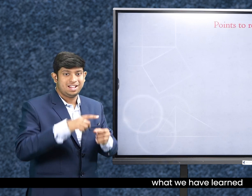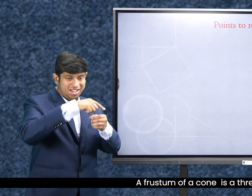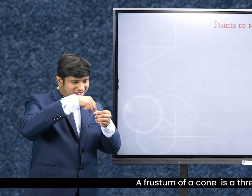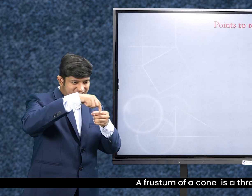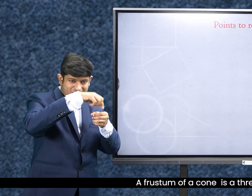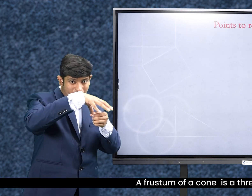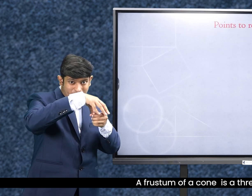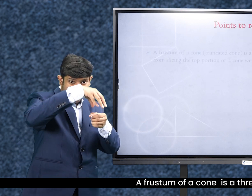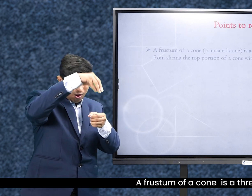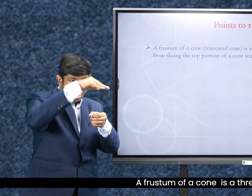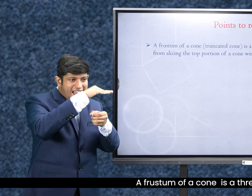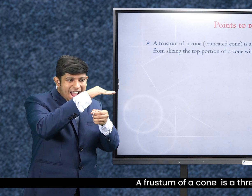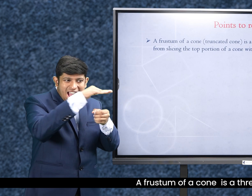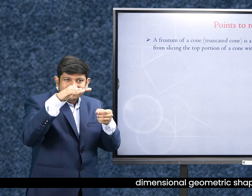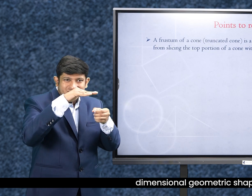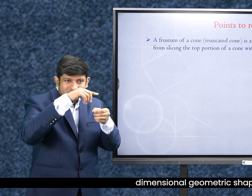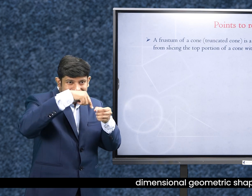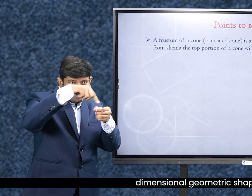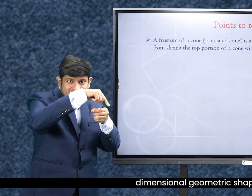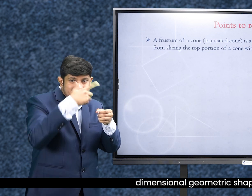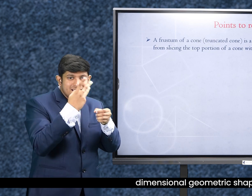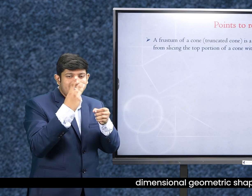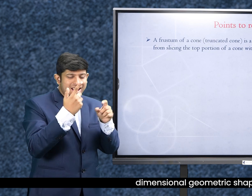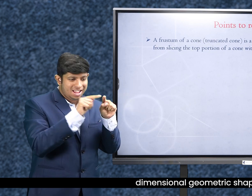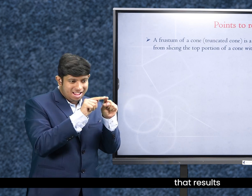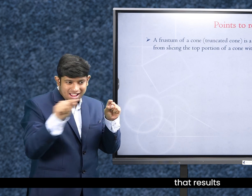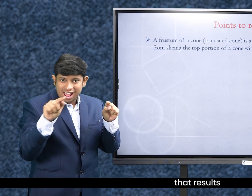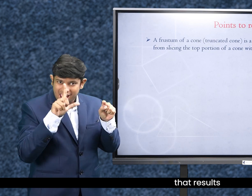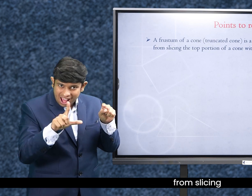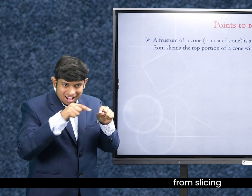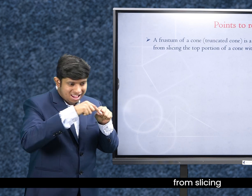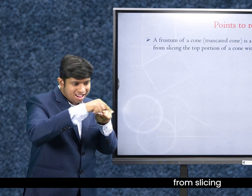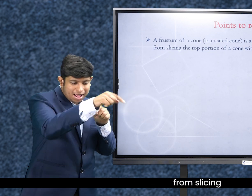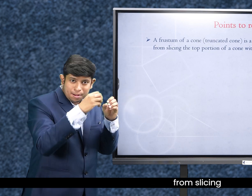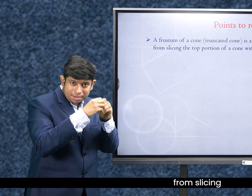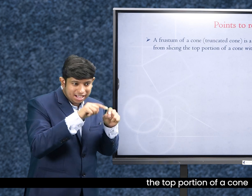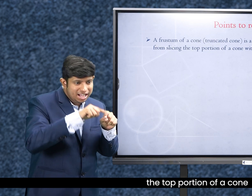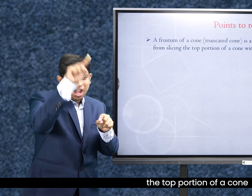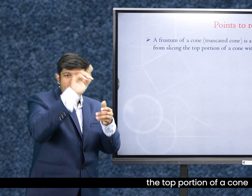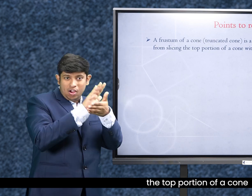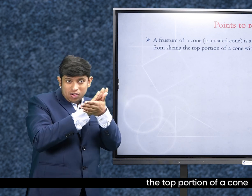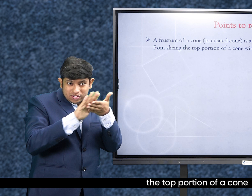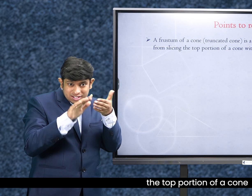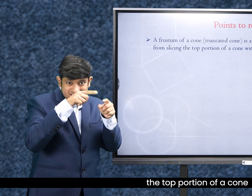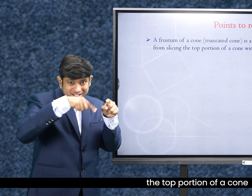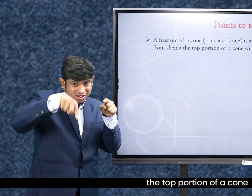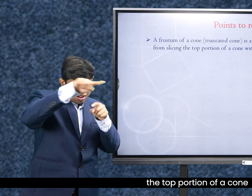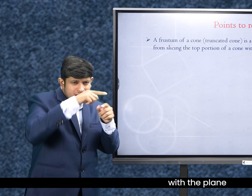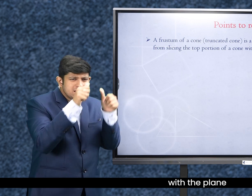A frustum of a cone is a three-dimensional geometric shape that results from slicing the top portion of a cone with a